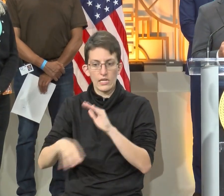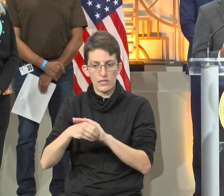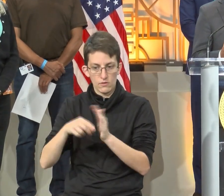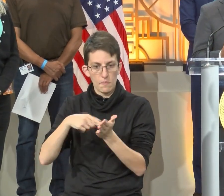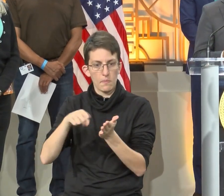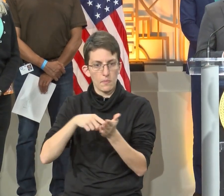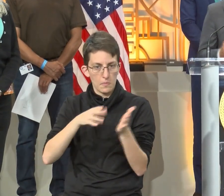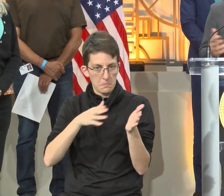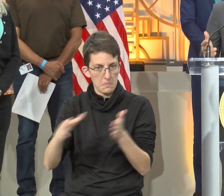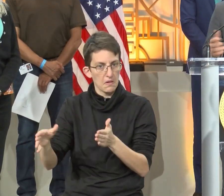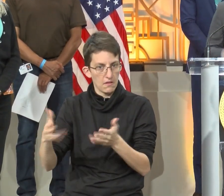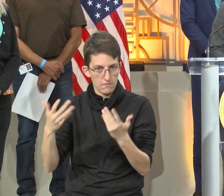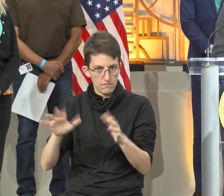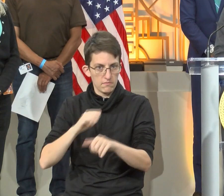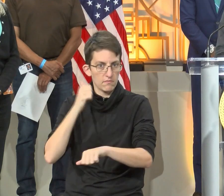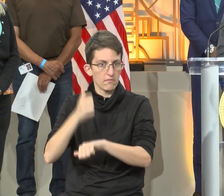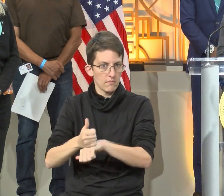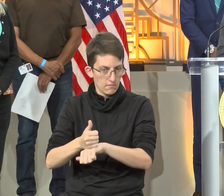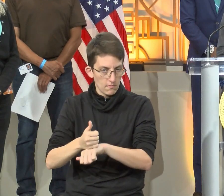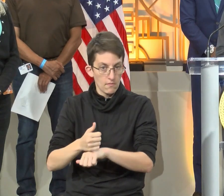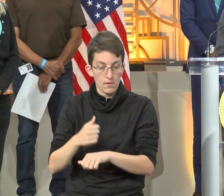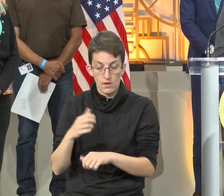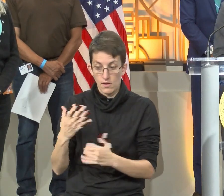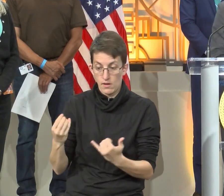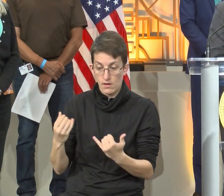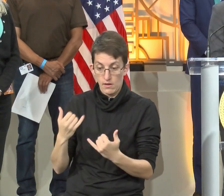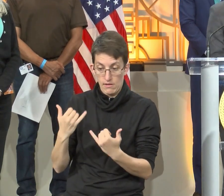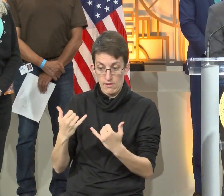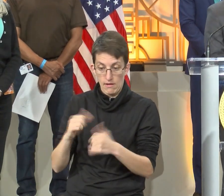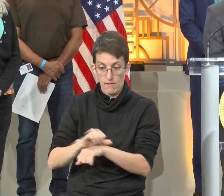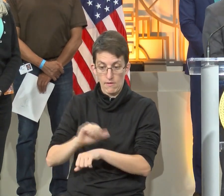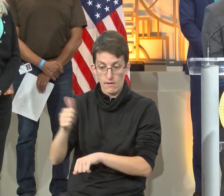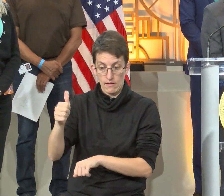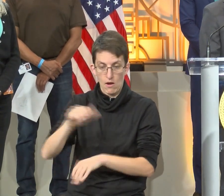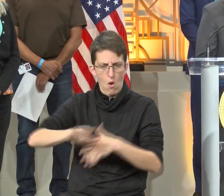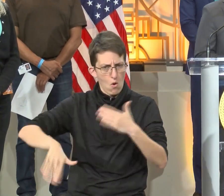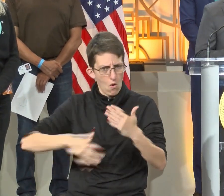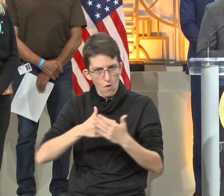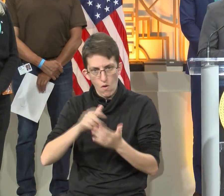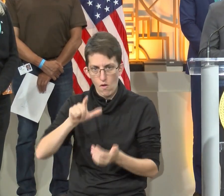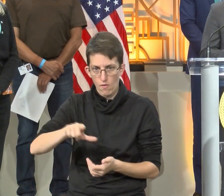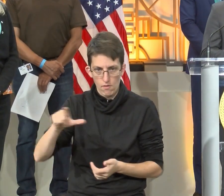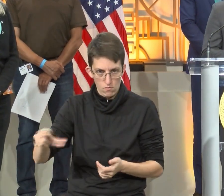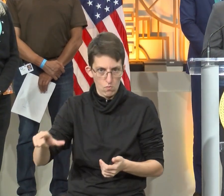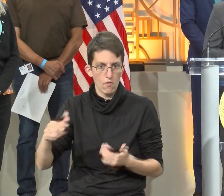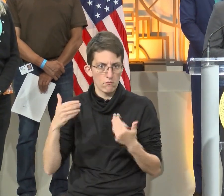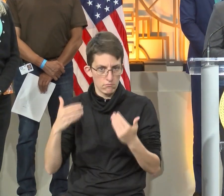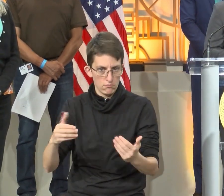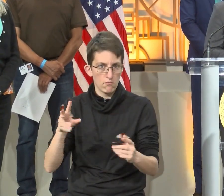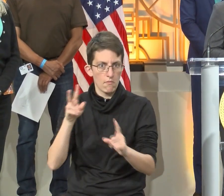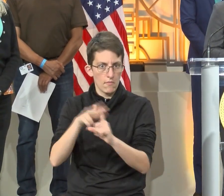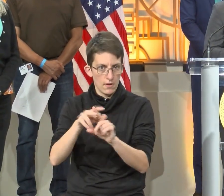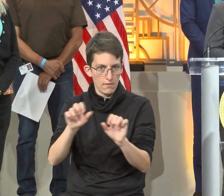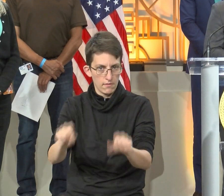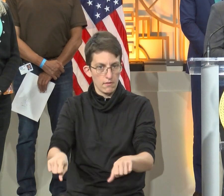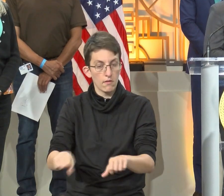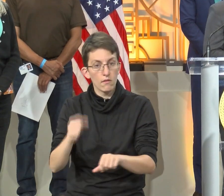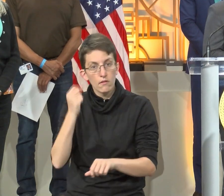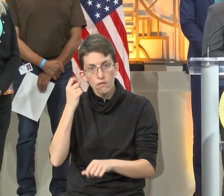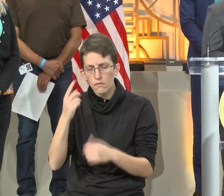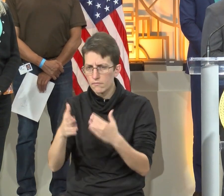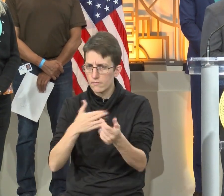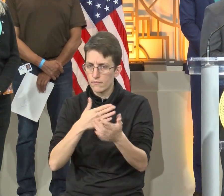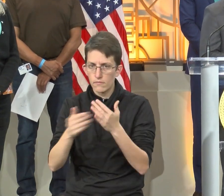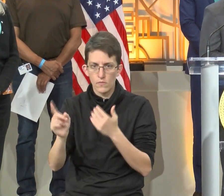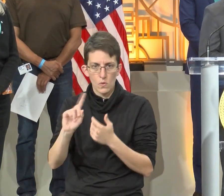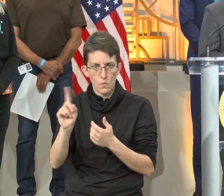terms that we've put in place. And then as of 10 a.m., we opened the portal for all landlords. The one thing I will say is, regardless of where